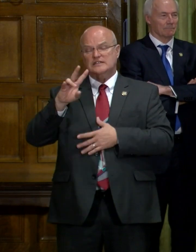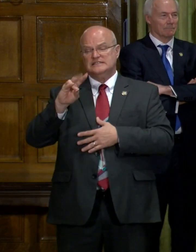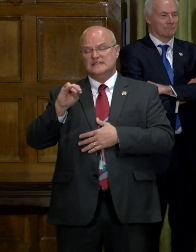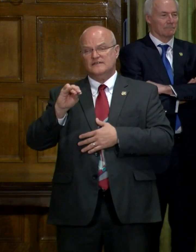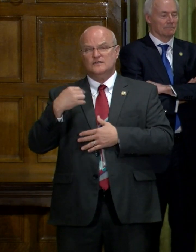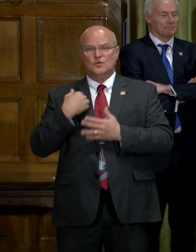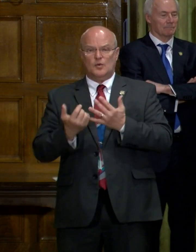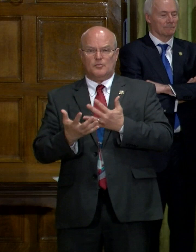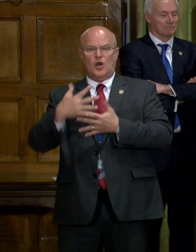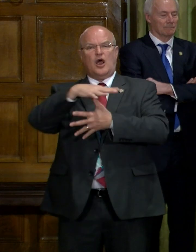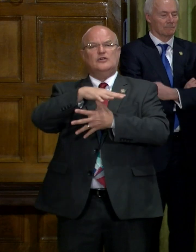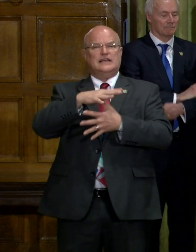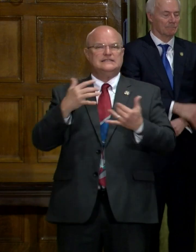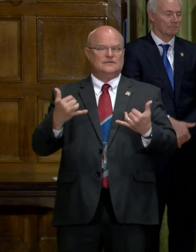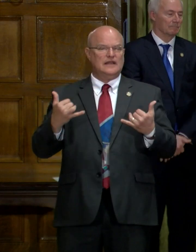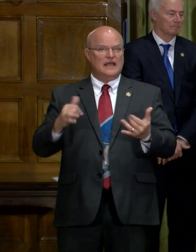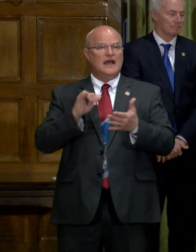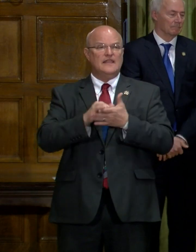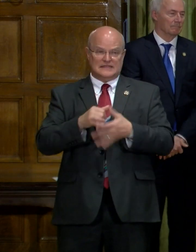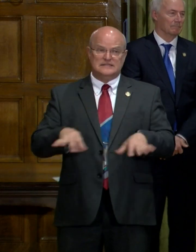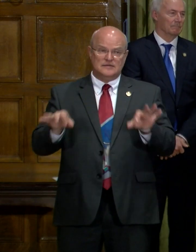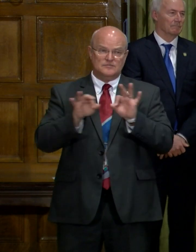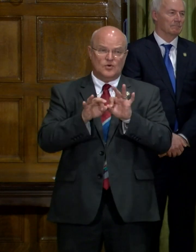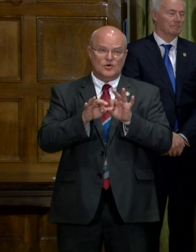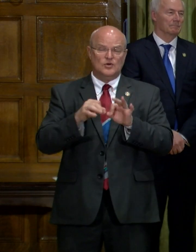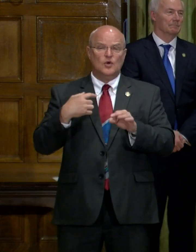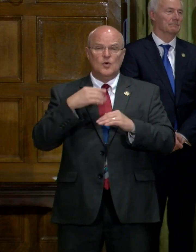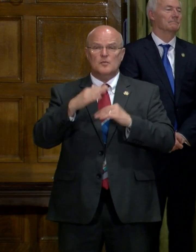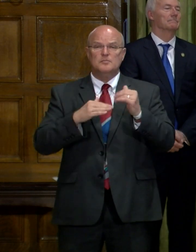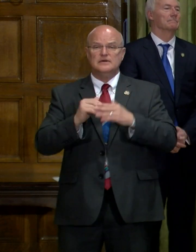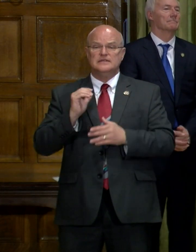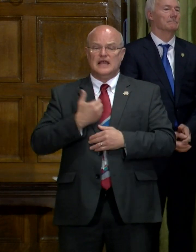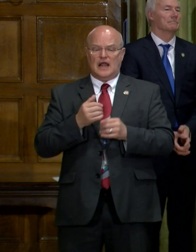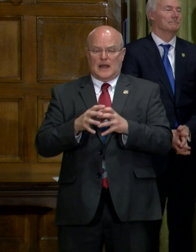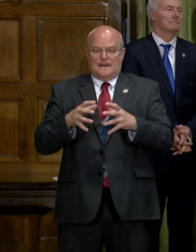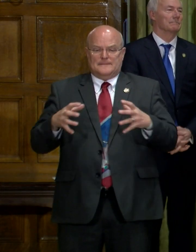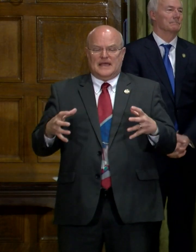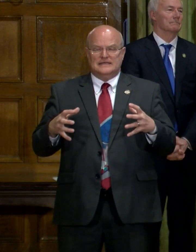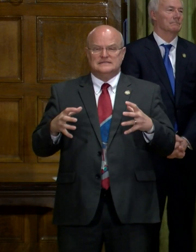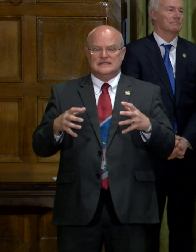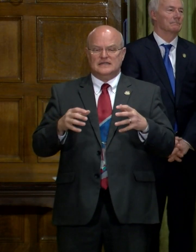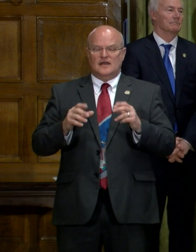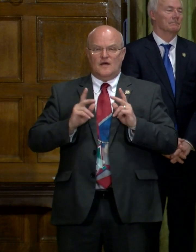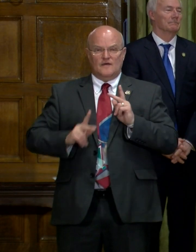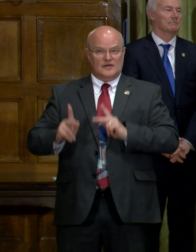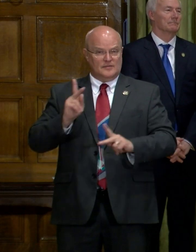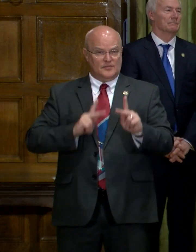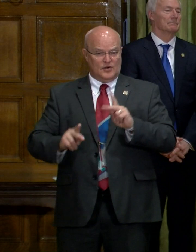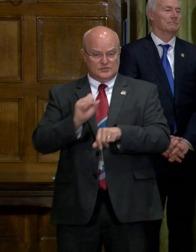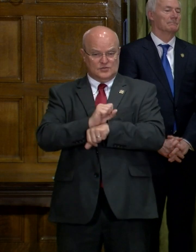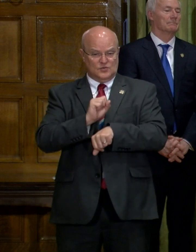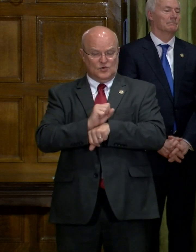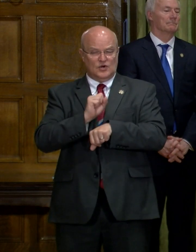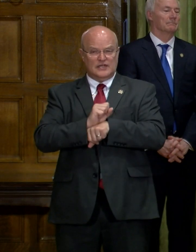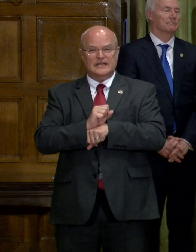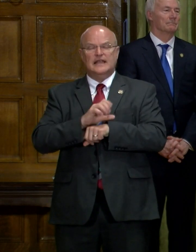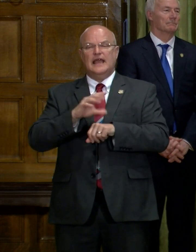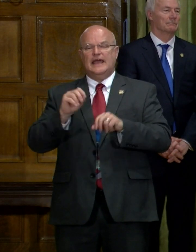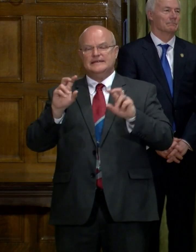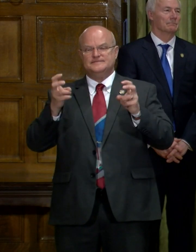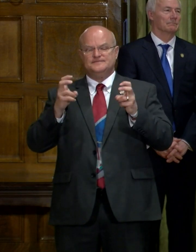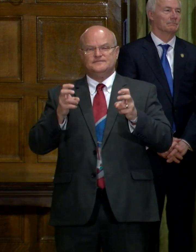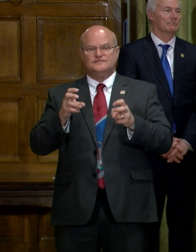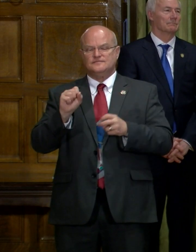we are prioritizing at this point, but that's very important. We're building our capacity in terms of personnel, building our capacity in terms